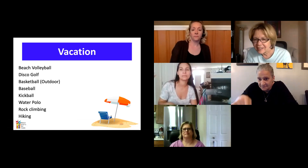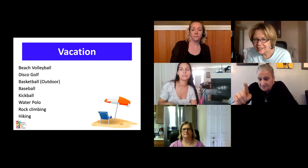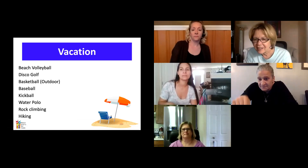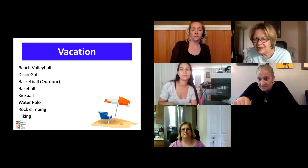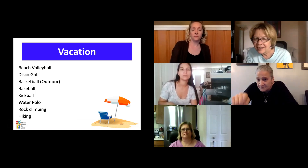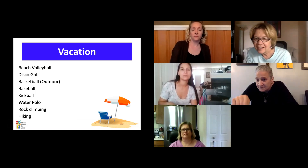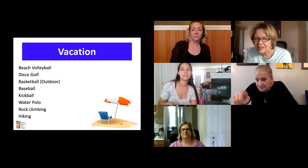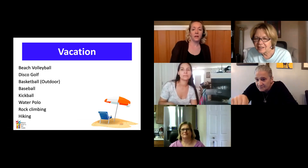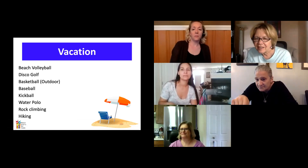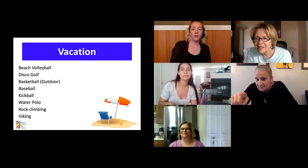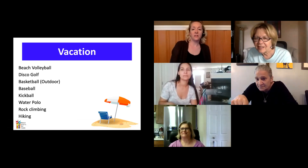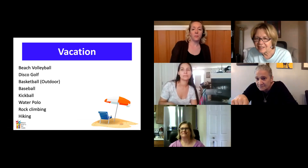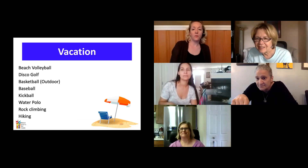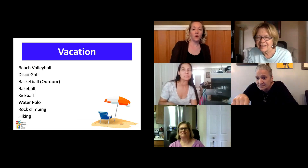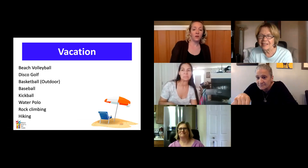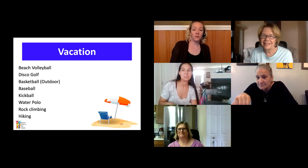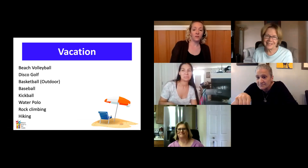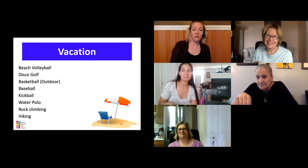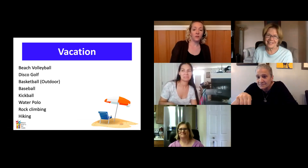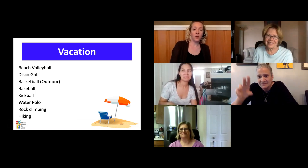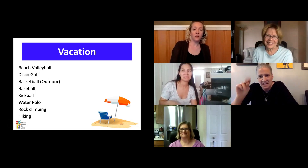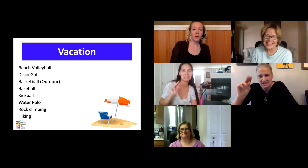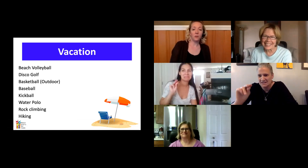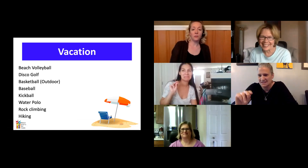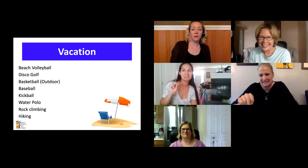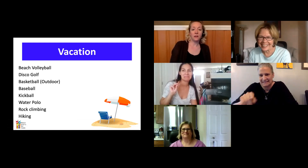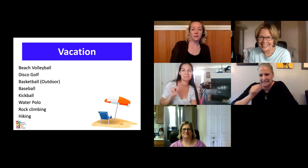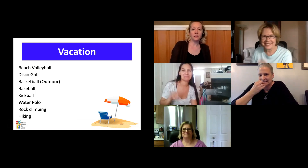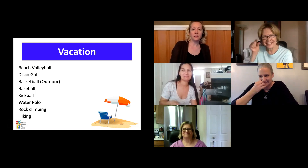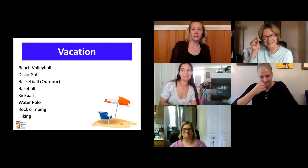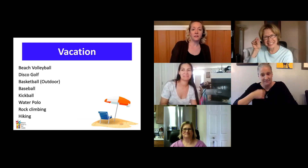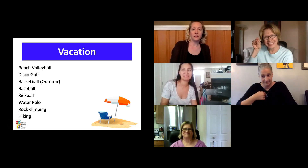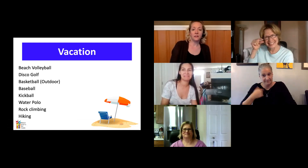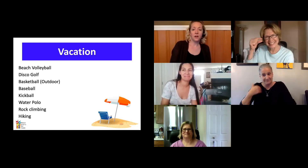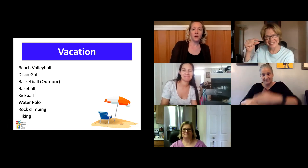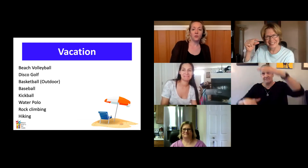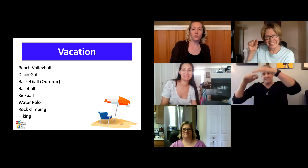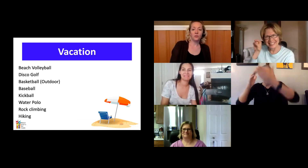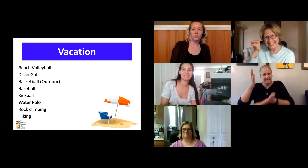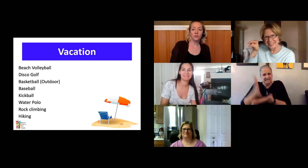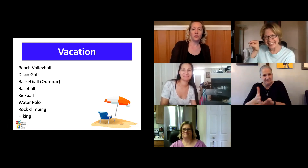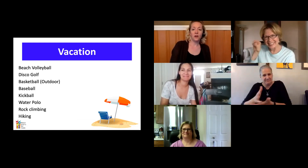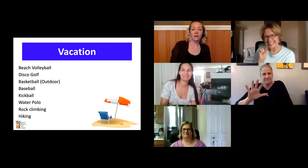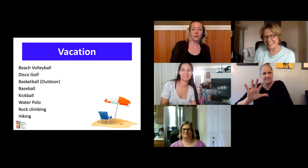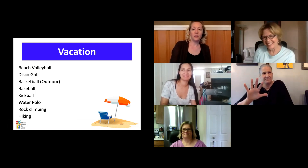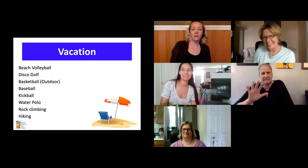Anybody done that before? Any rock climbers among us? No? No rock climbing? I've done